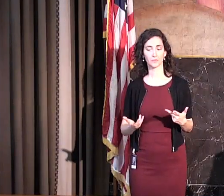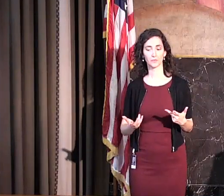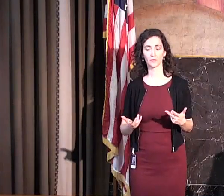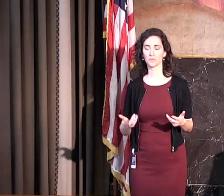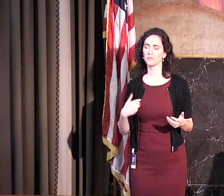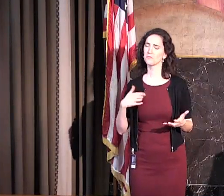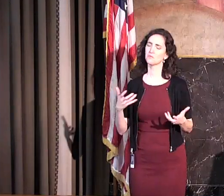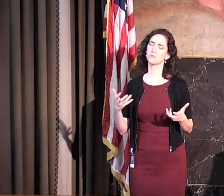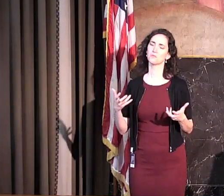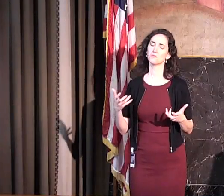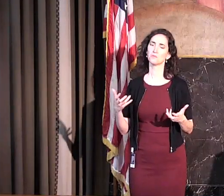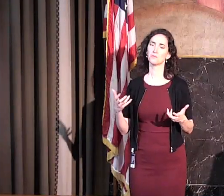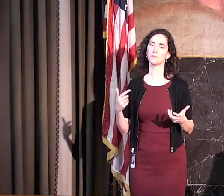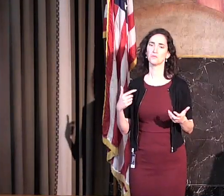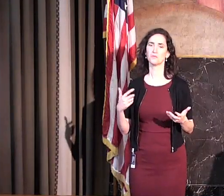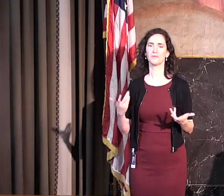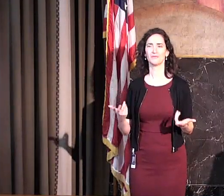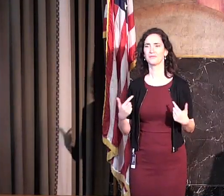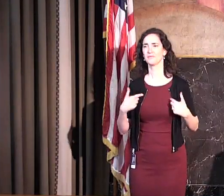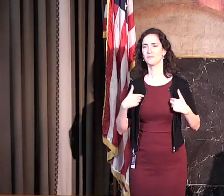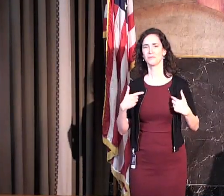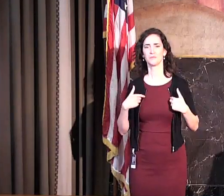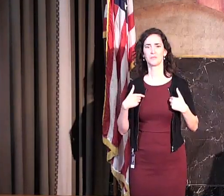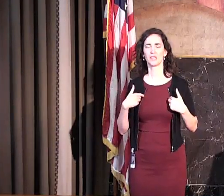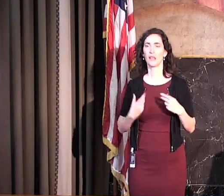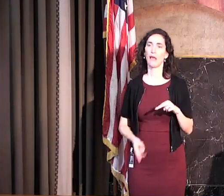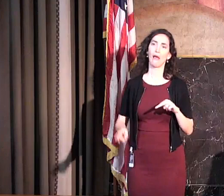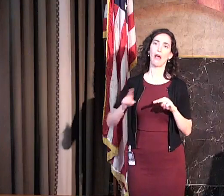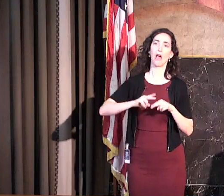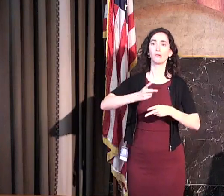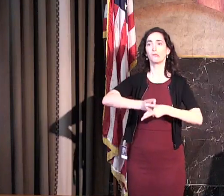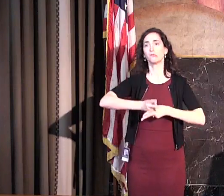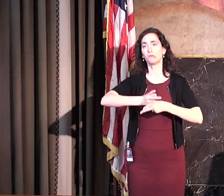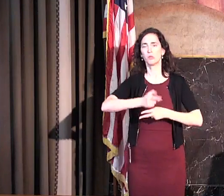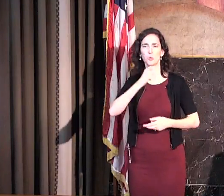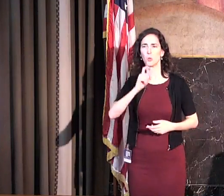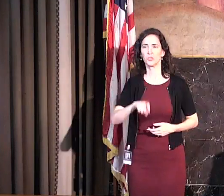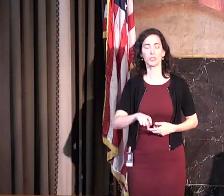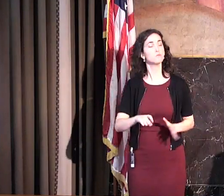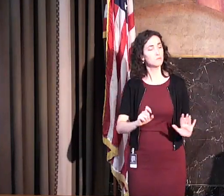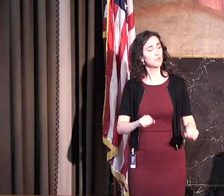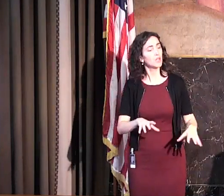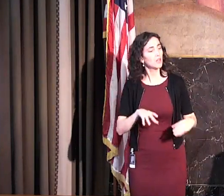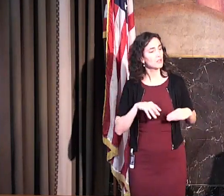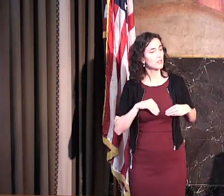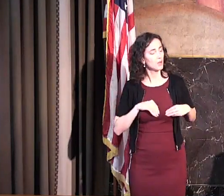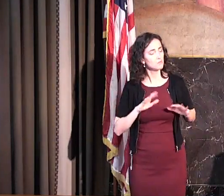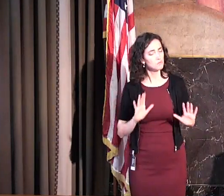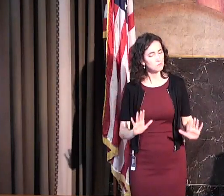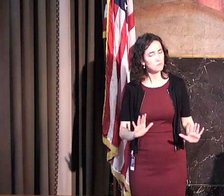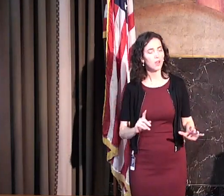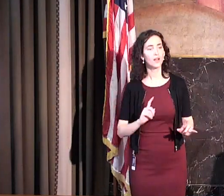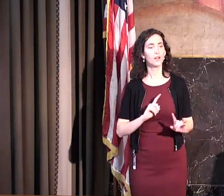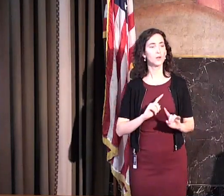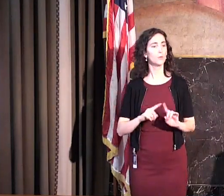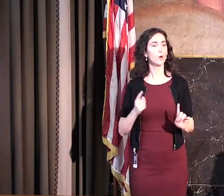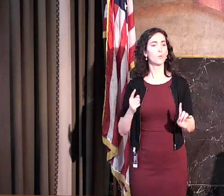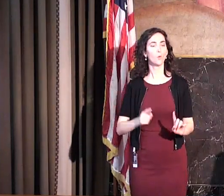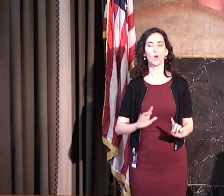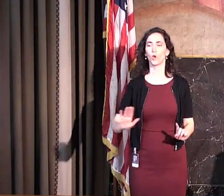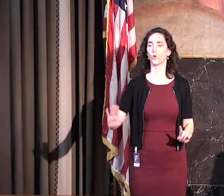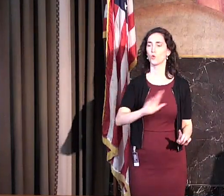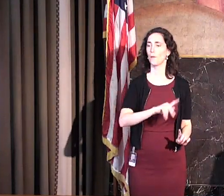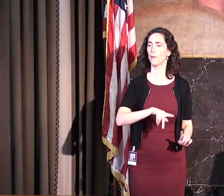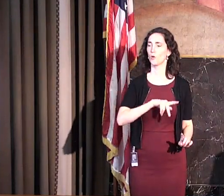want to or it's not worth it to you to take the extra precautions, I think that's relatively acceptable too. But again, it comes down to our